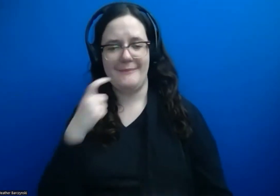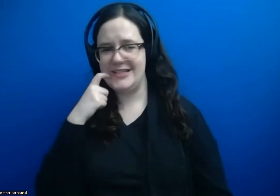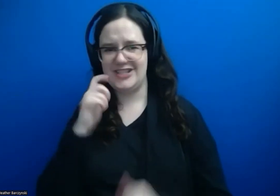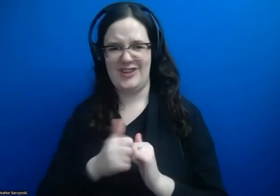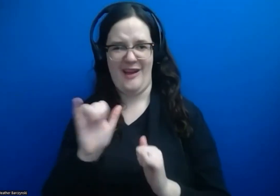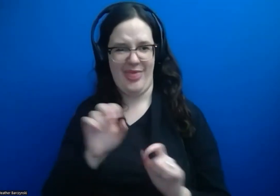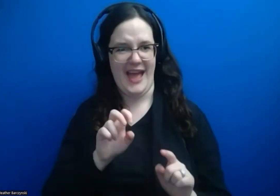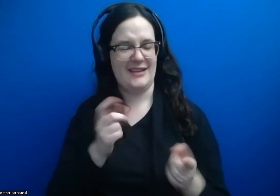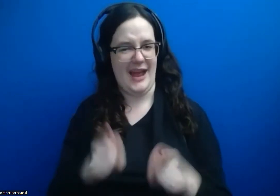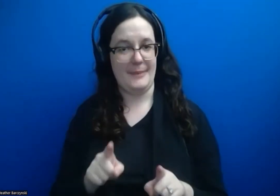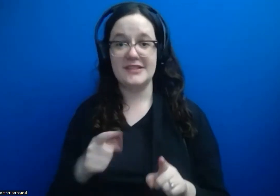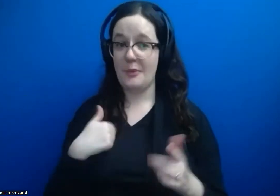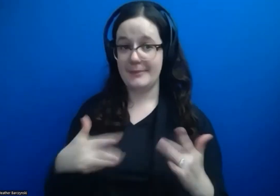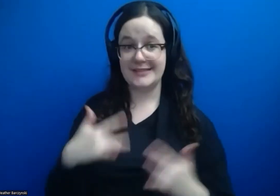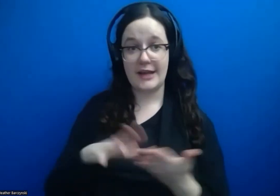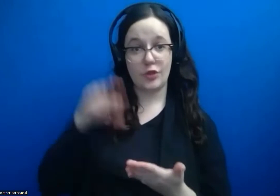jump into these questions.